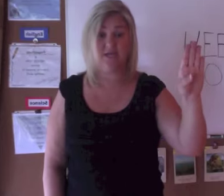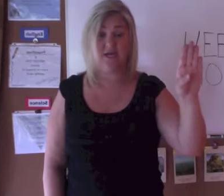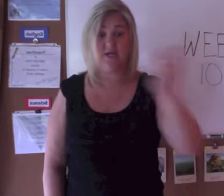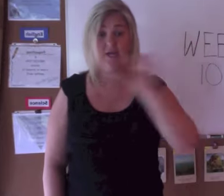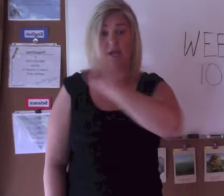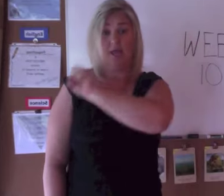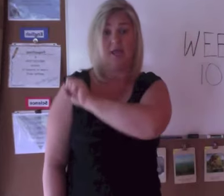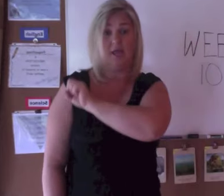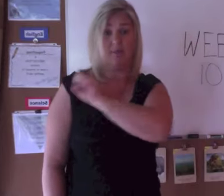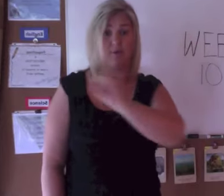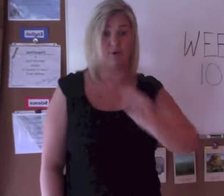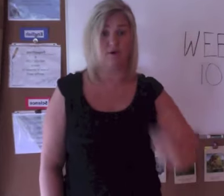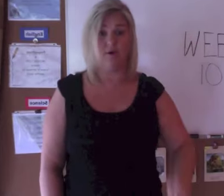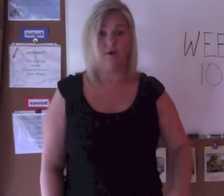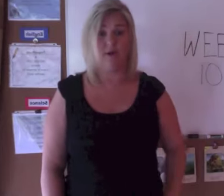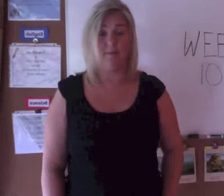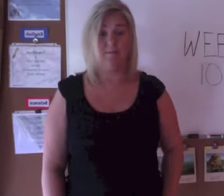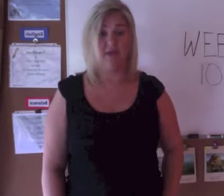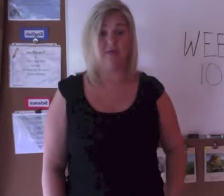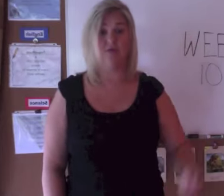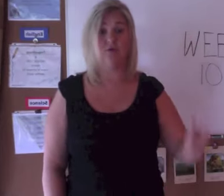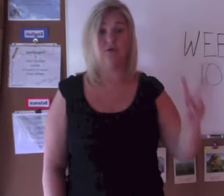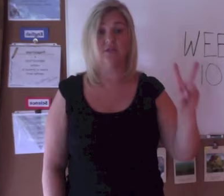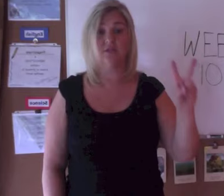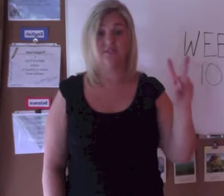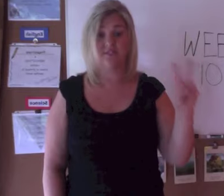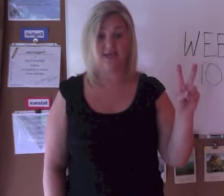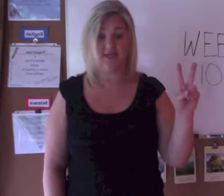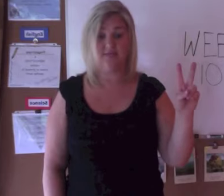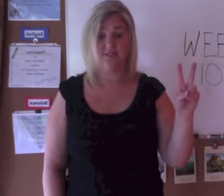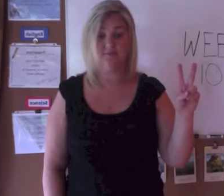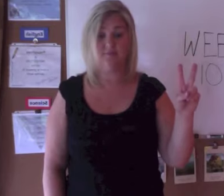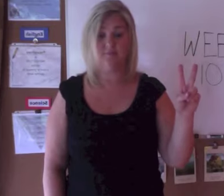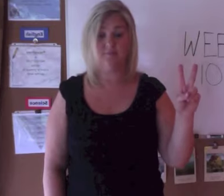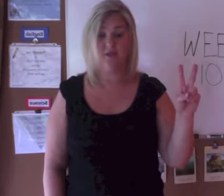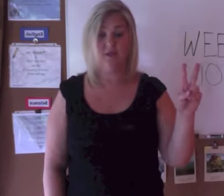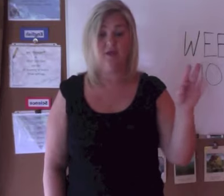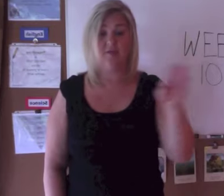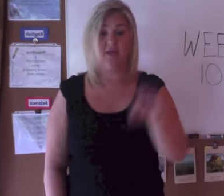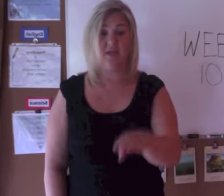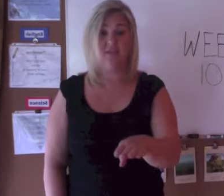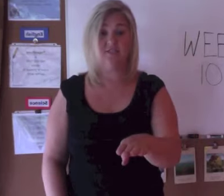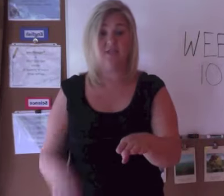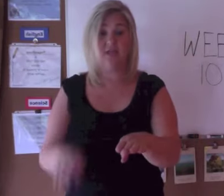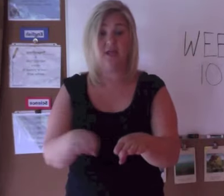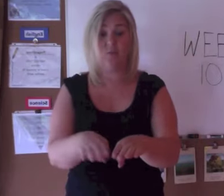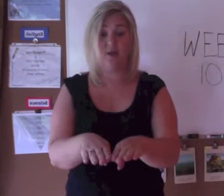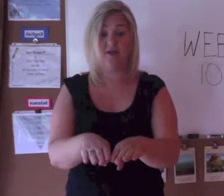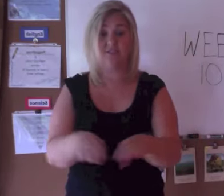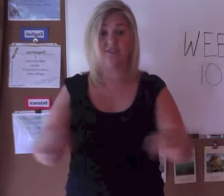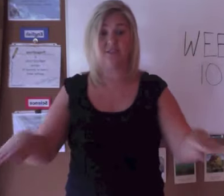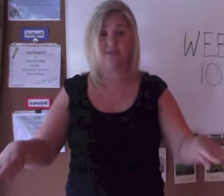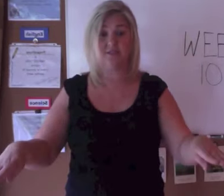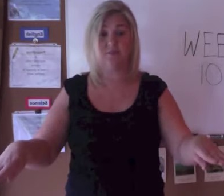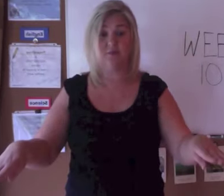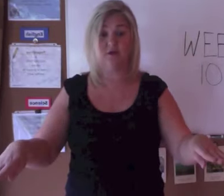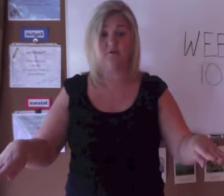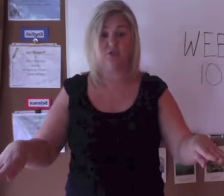Byzantine Emperor Basil II. The East and West Schism of the